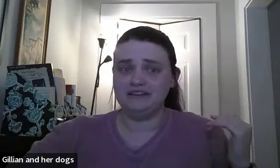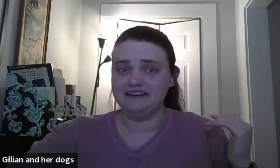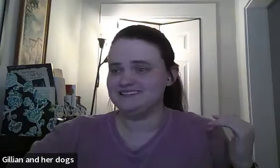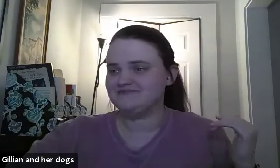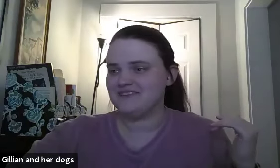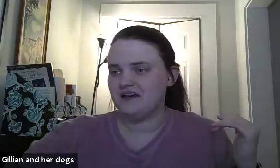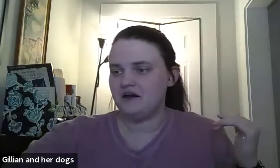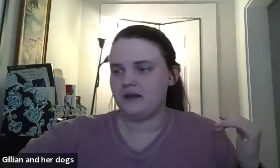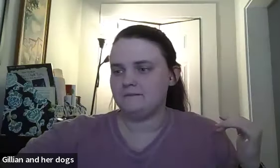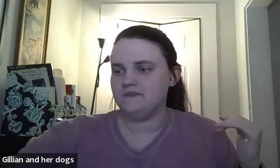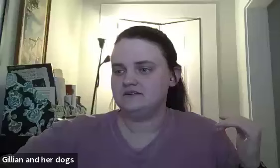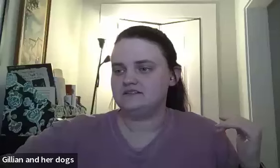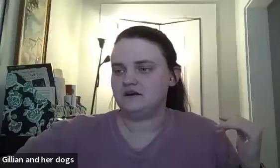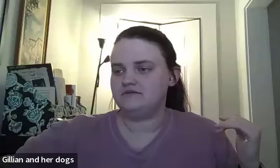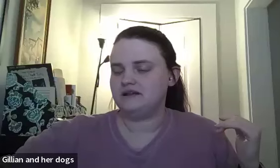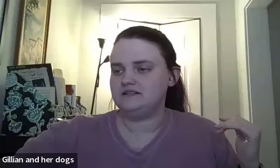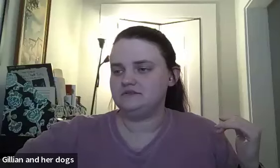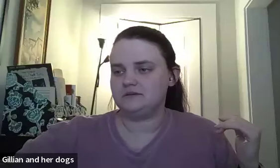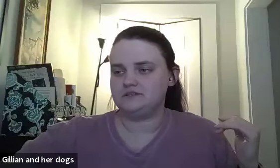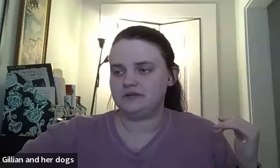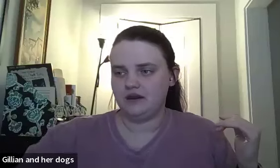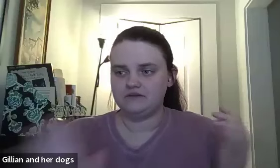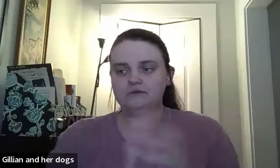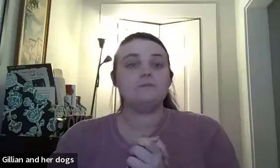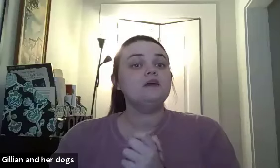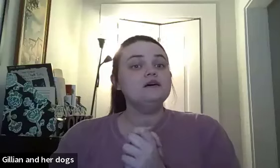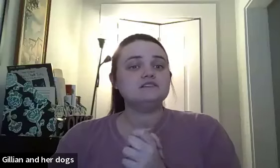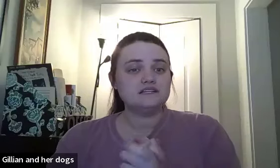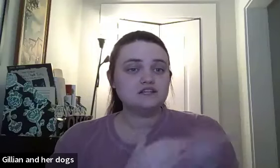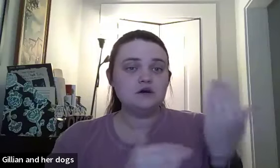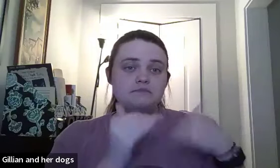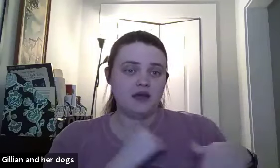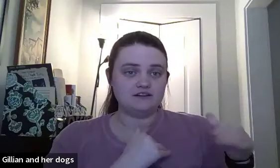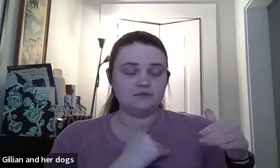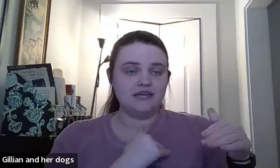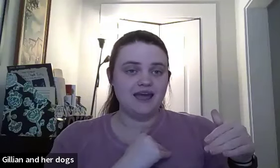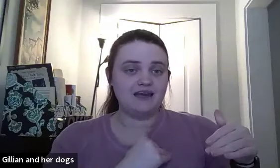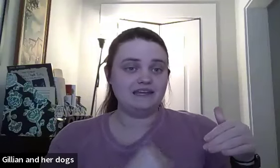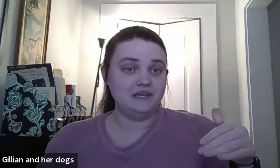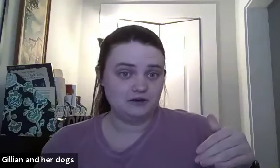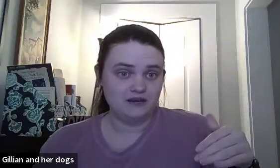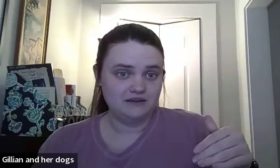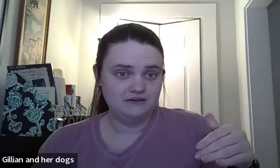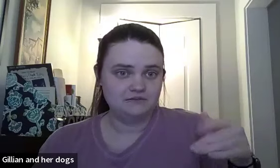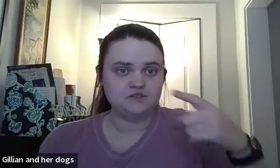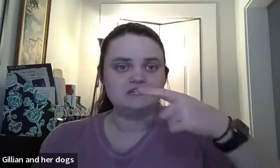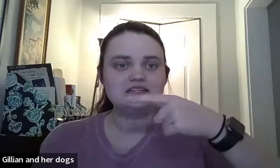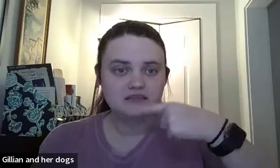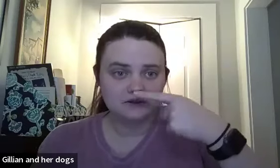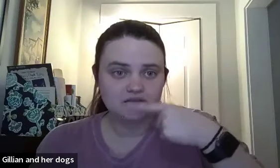really is. Okay. So if my list will stop zooming out, there we go. So let's go back. So we had hearing, which was